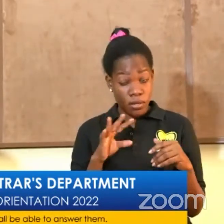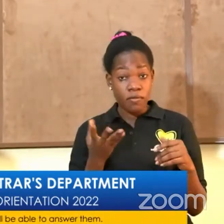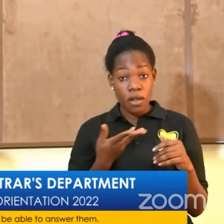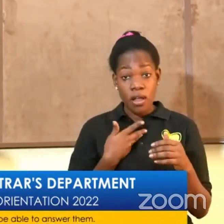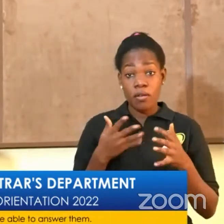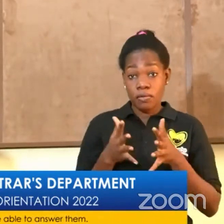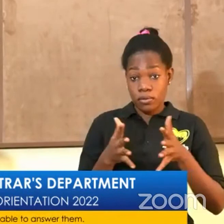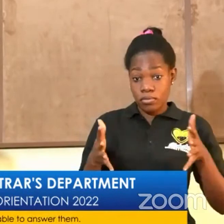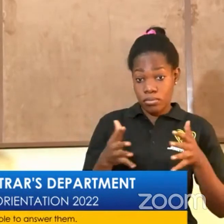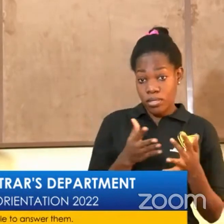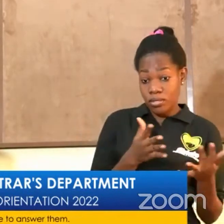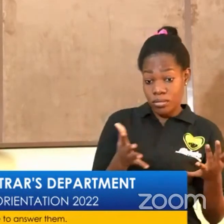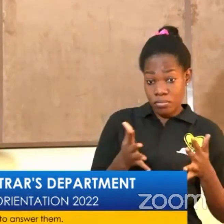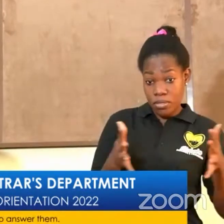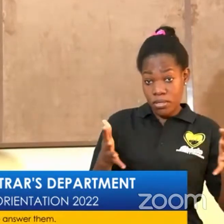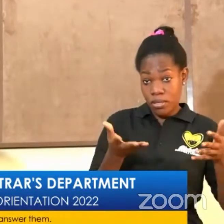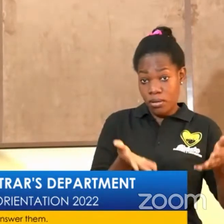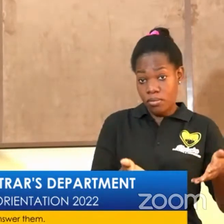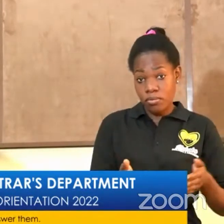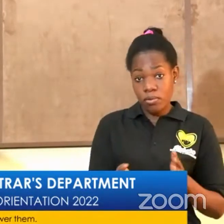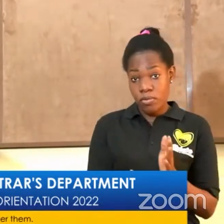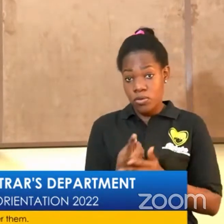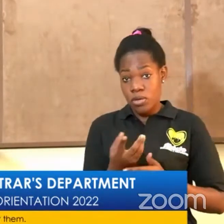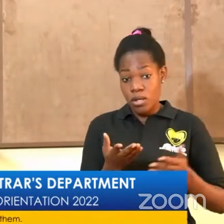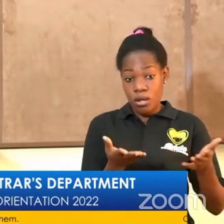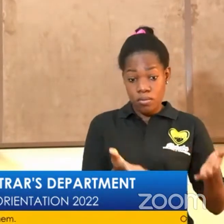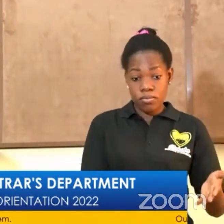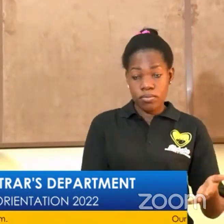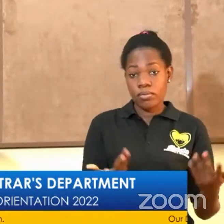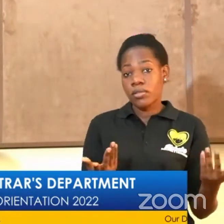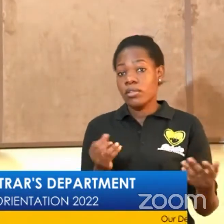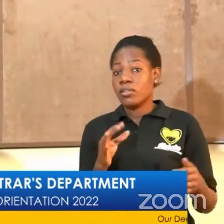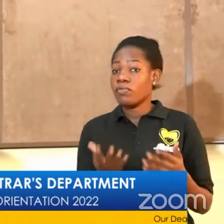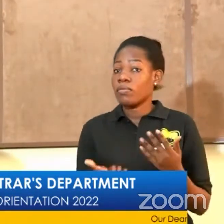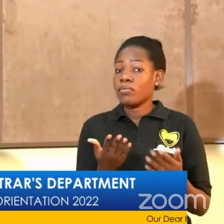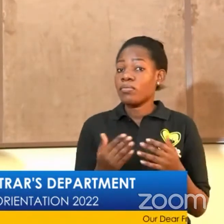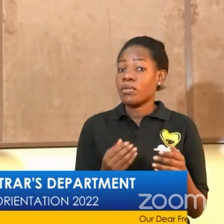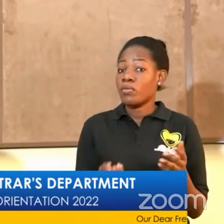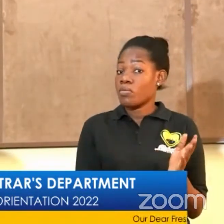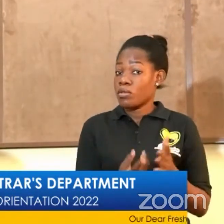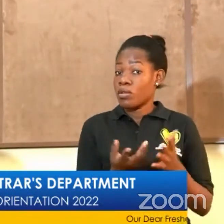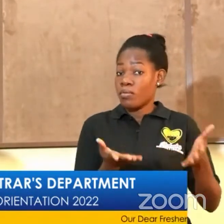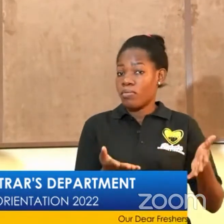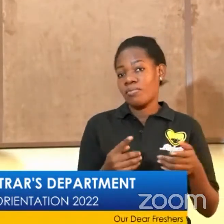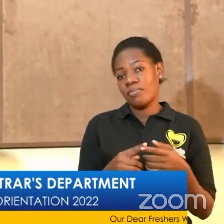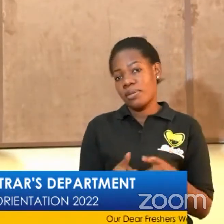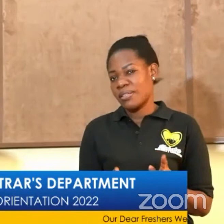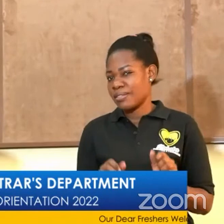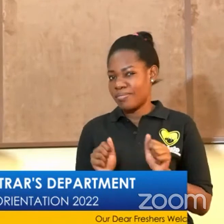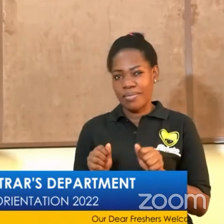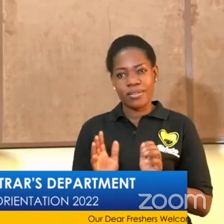in case there is space for you, then you can be kept. But there is no guarantee.